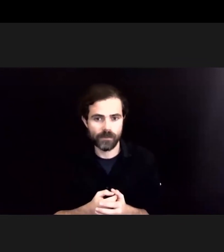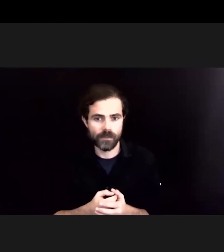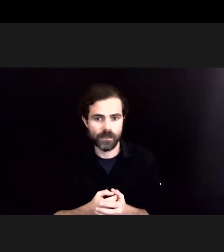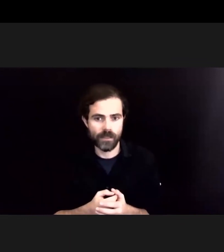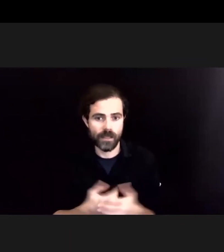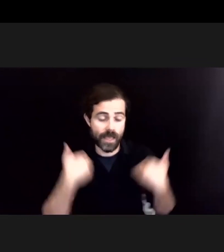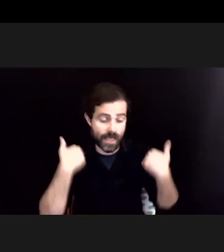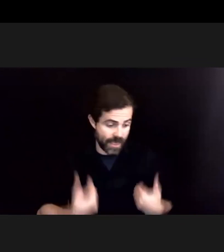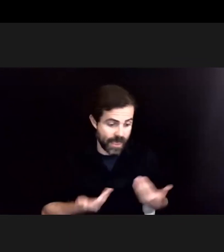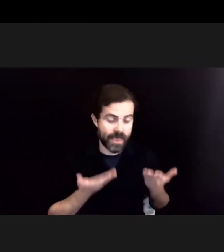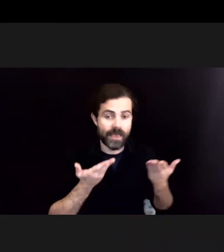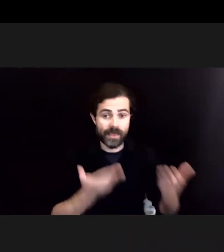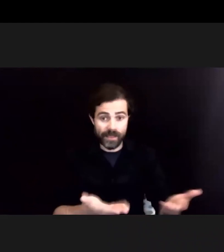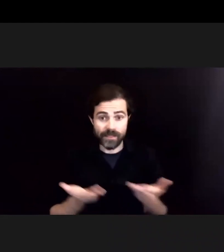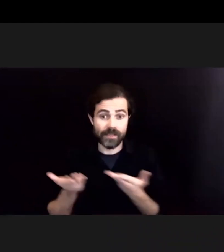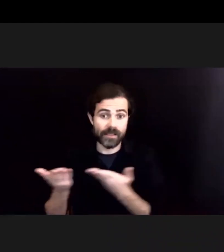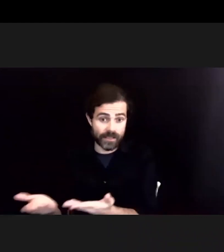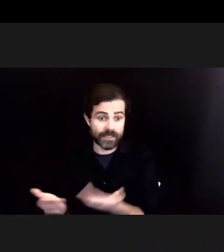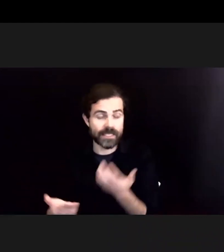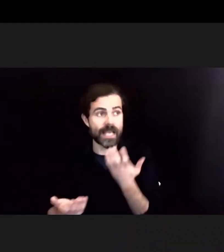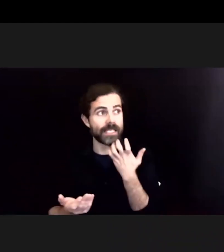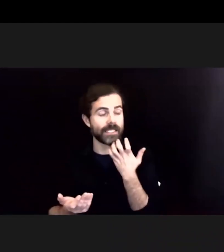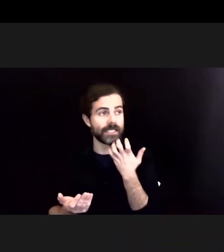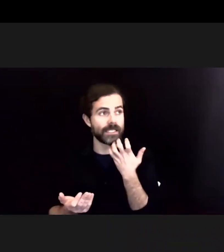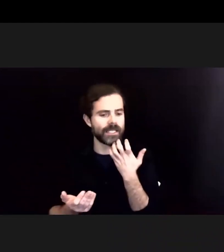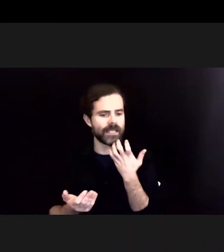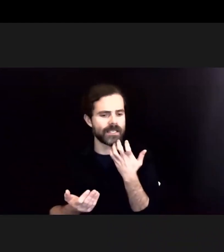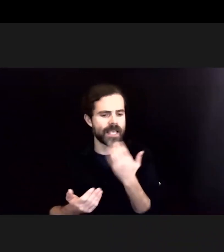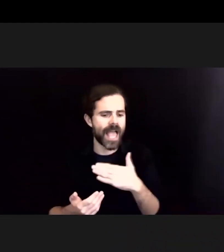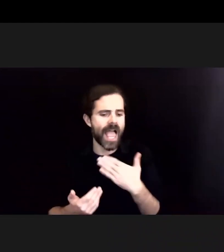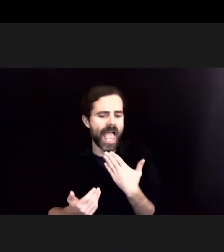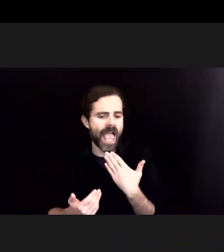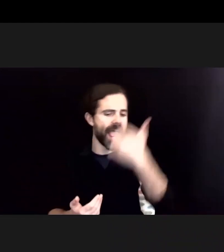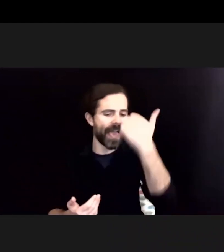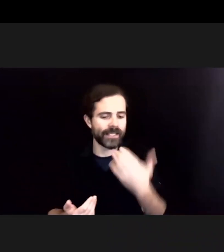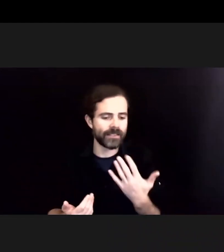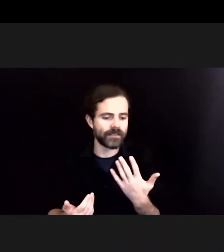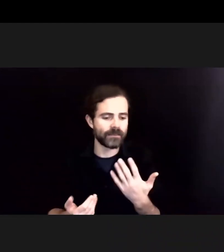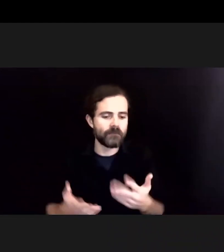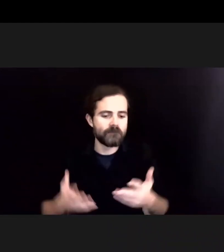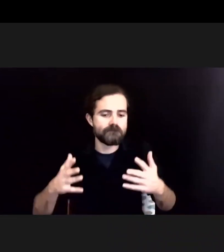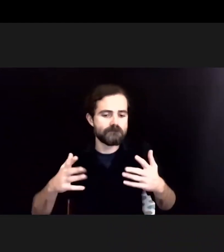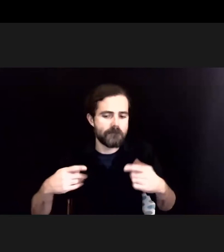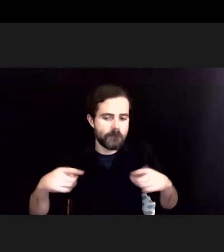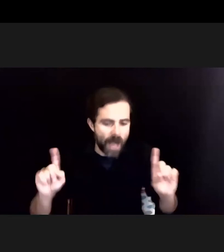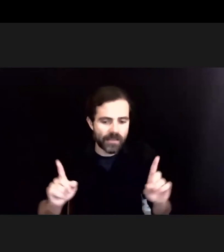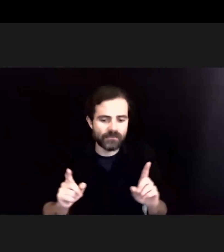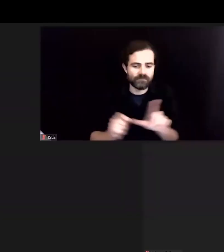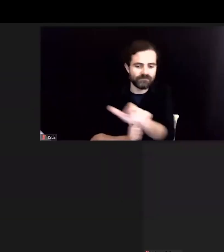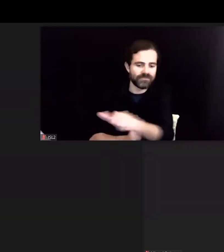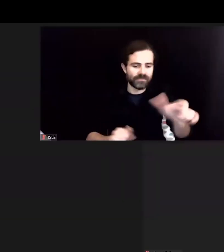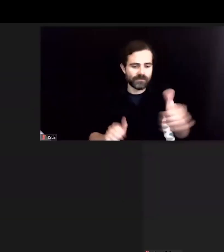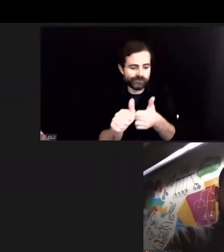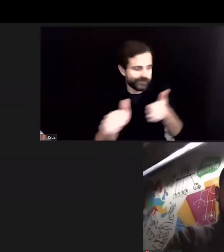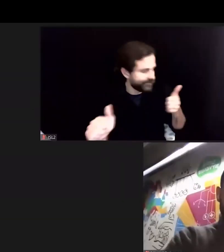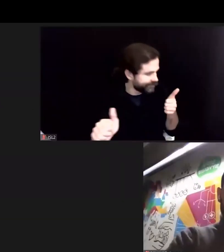transformation process without leaving anyone behind? If any speaker would like to answer.